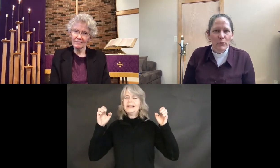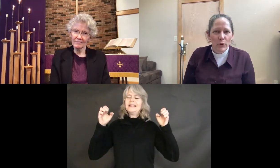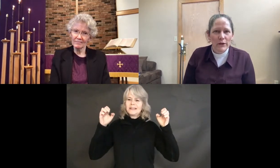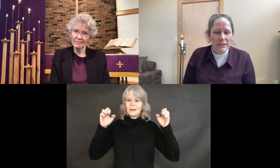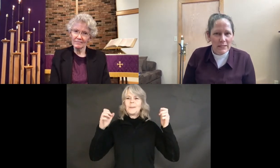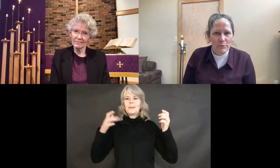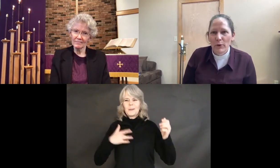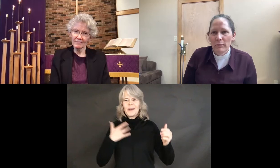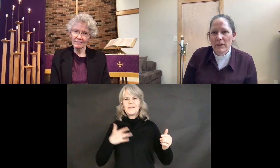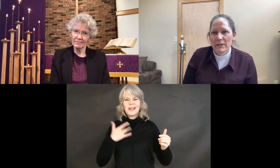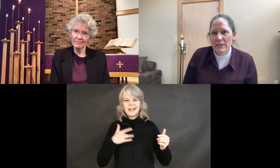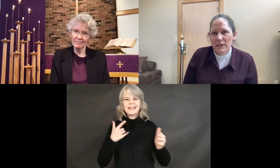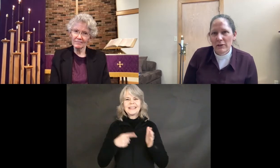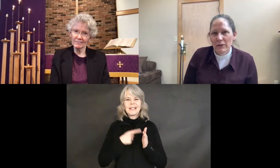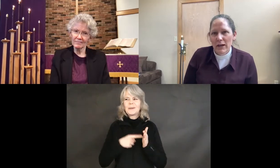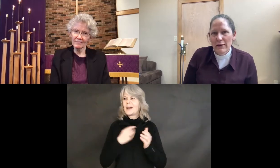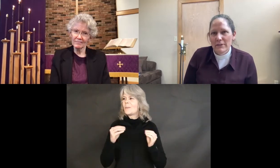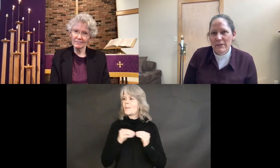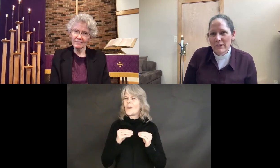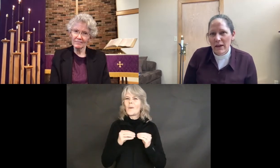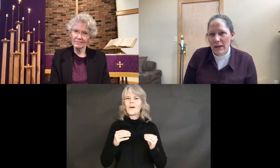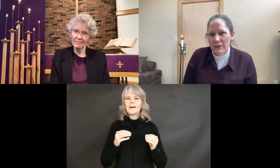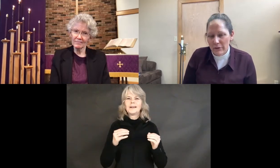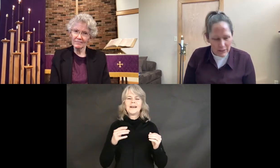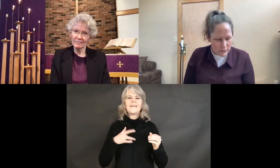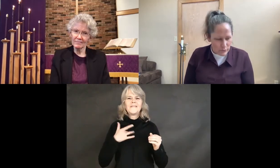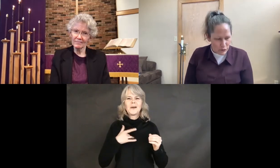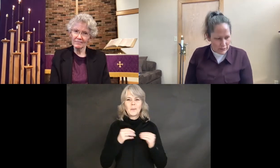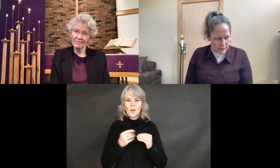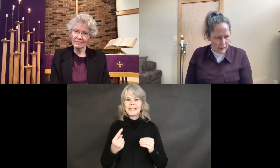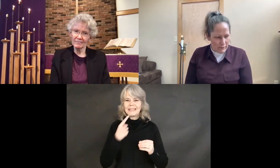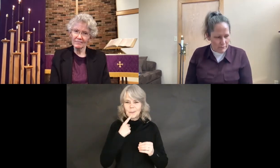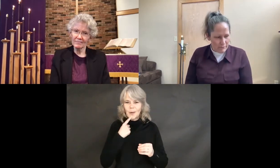more disappointment in our lives than there is rejoicing.